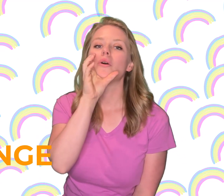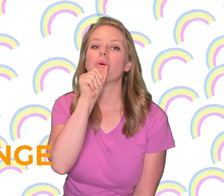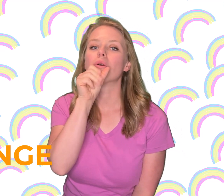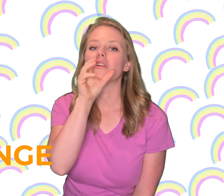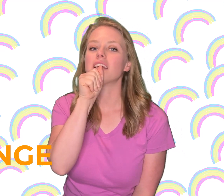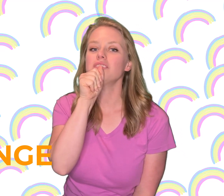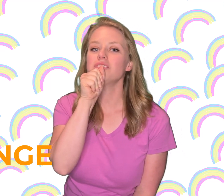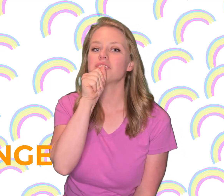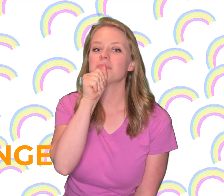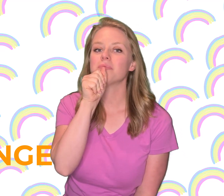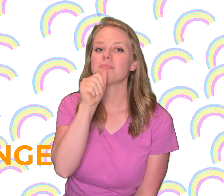orange,